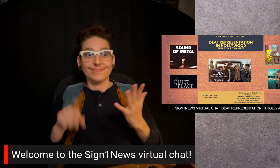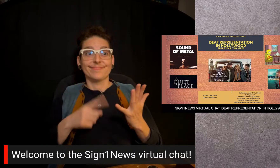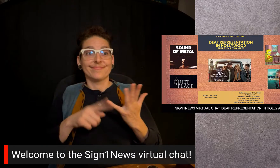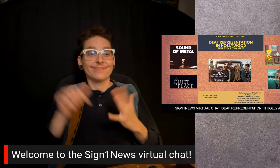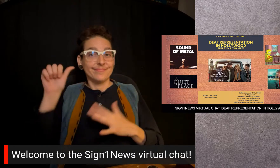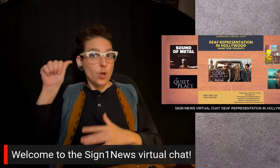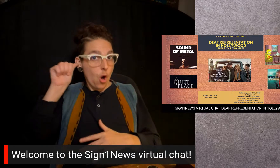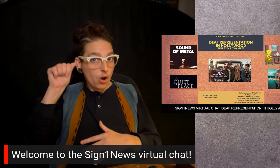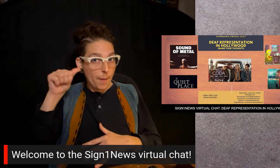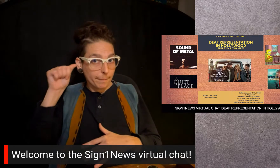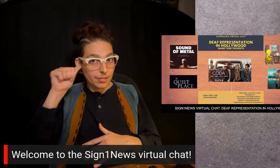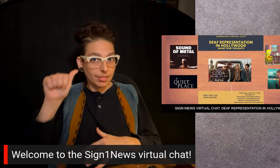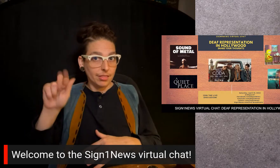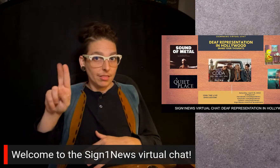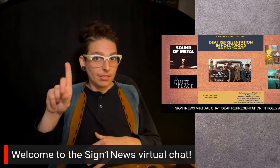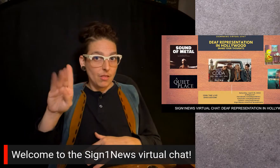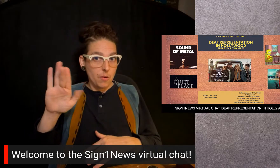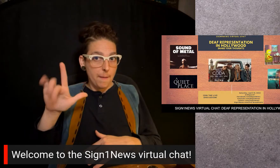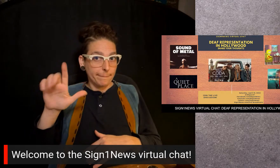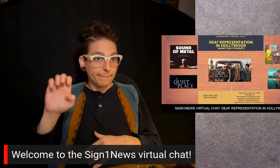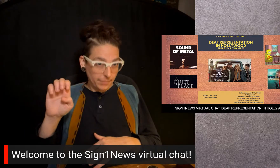A Quiet Place, Audible,